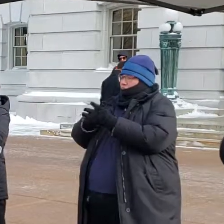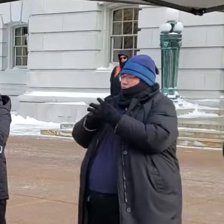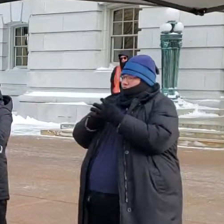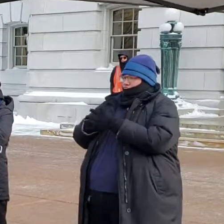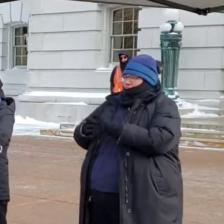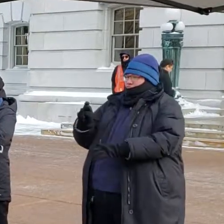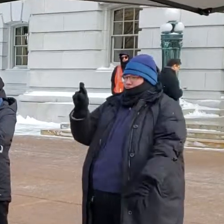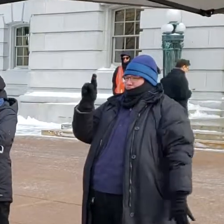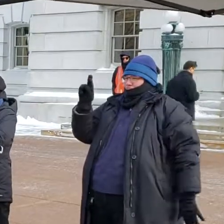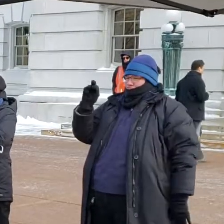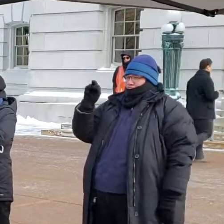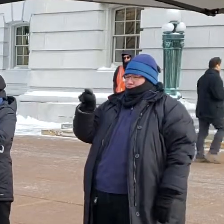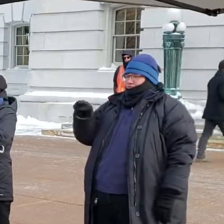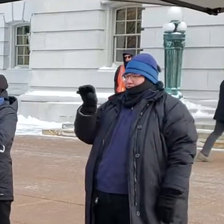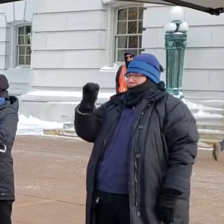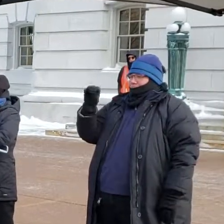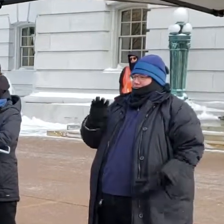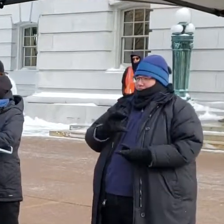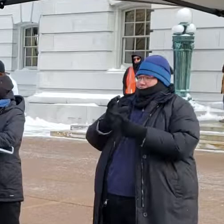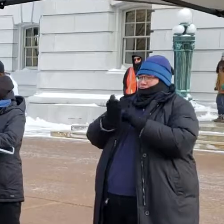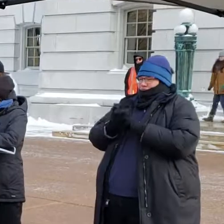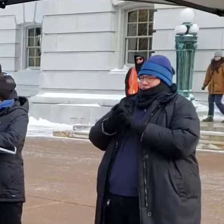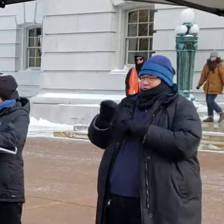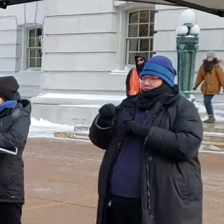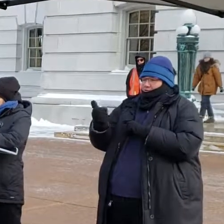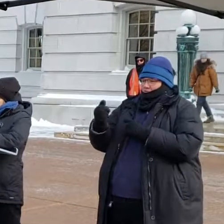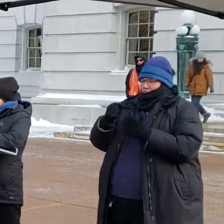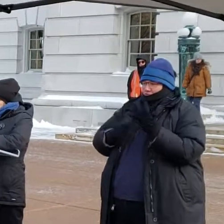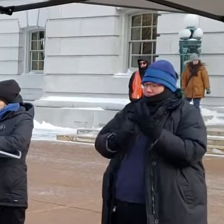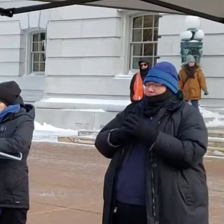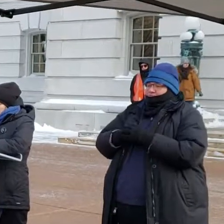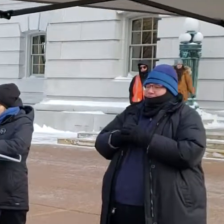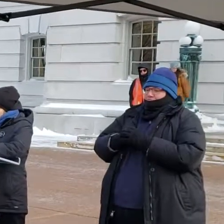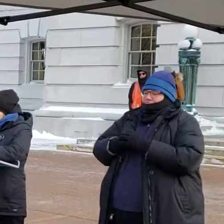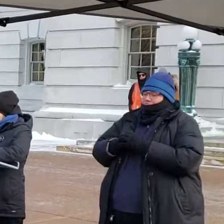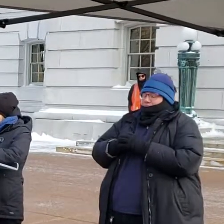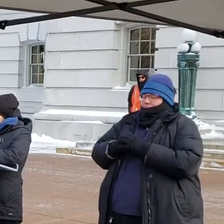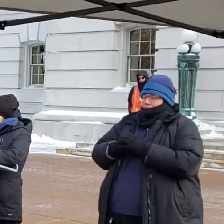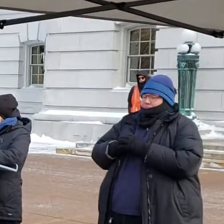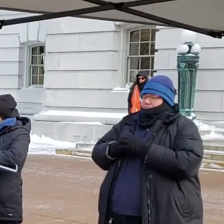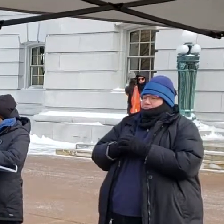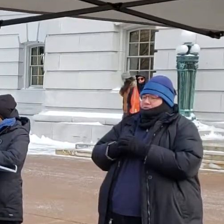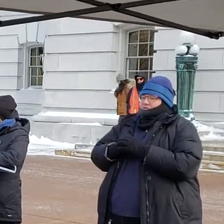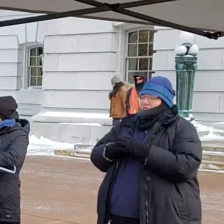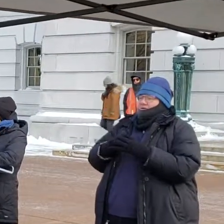Under the attacks of the GOP and the predator in chief, I say